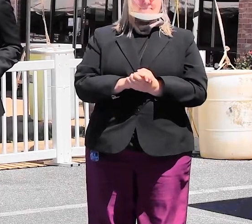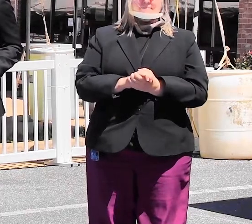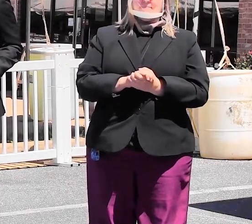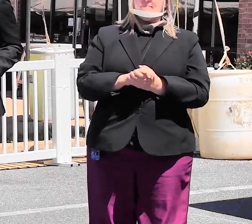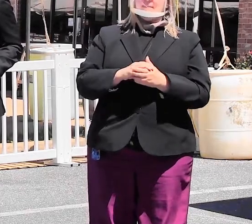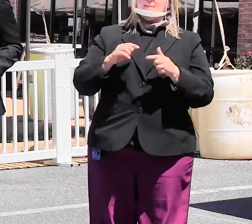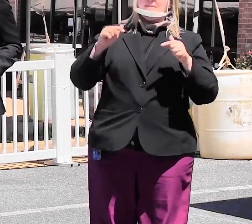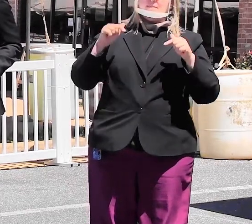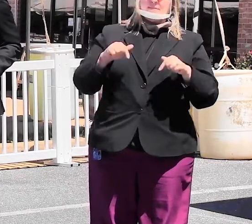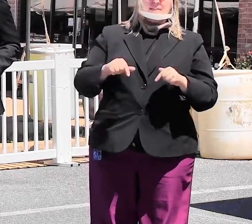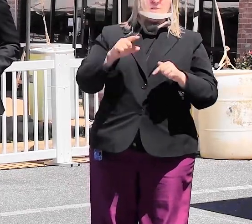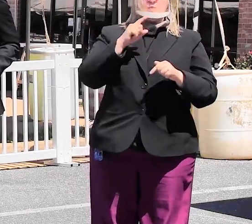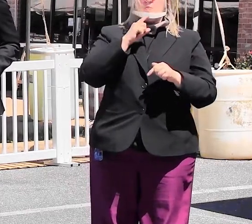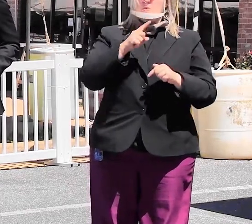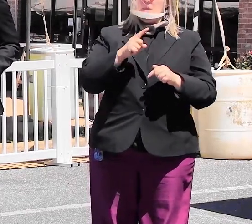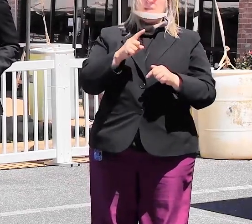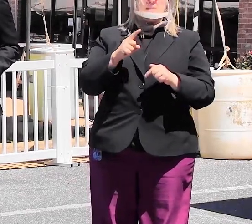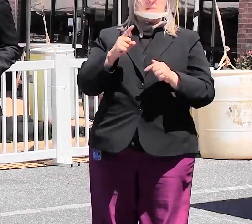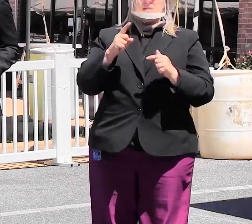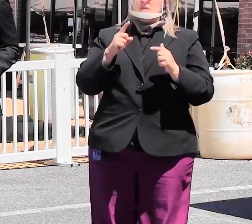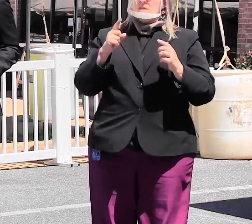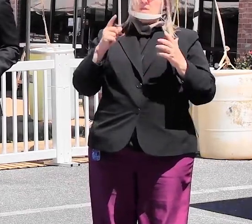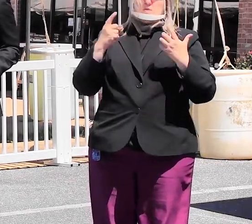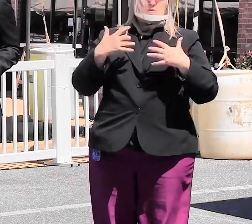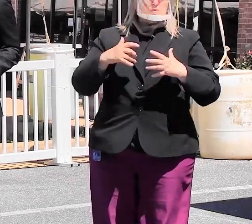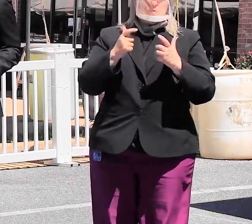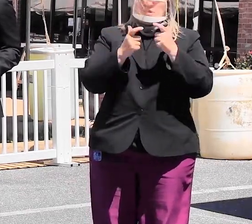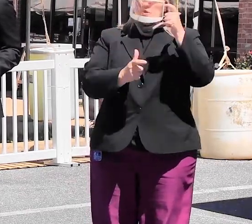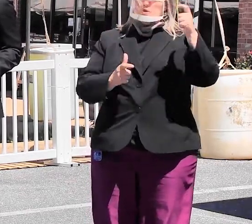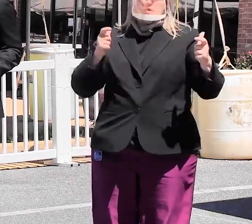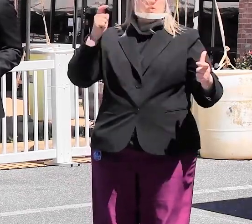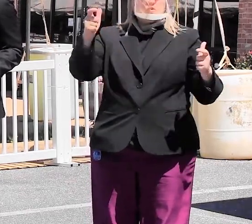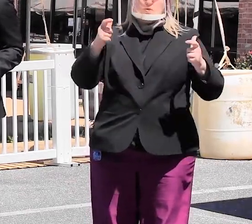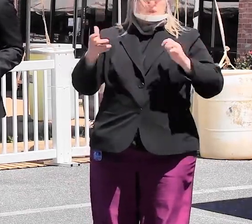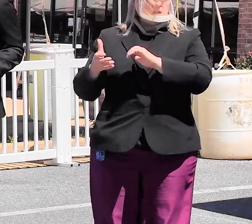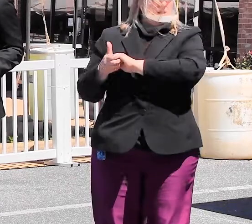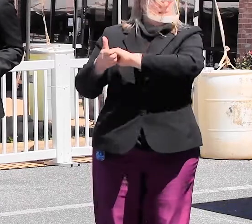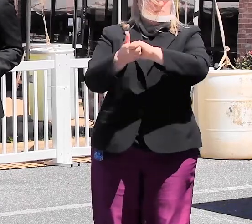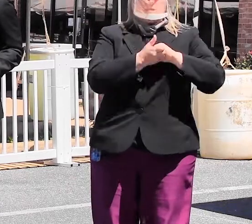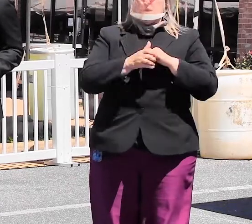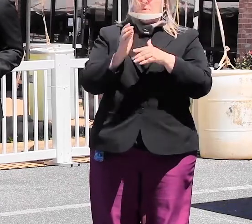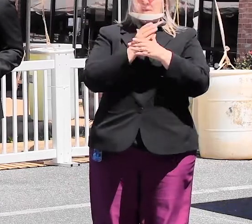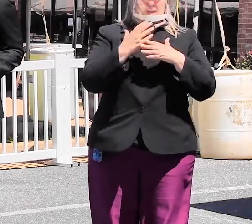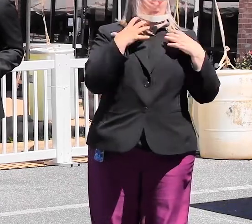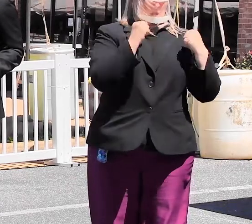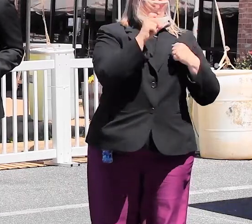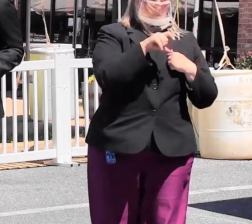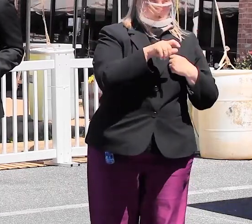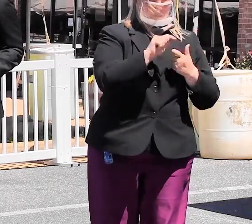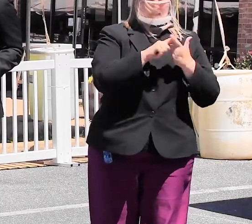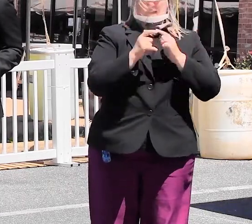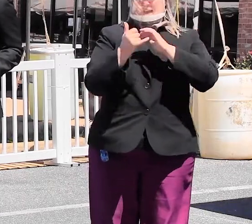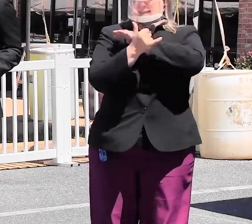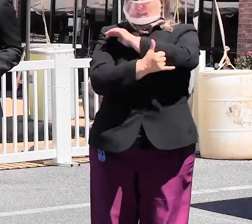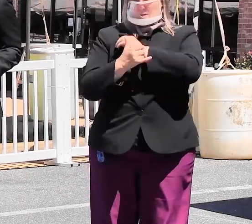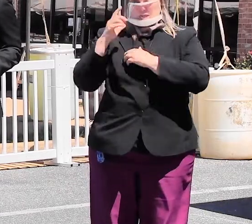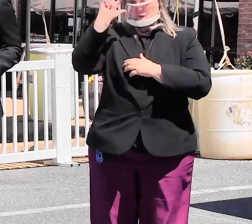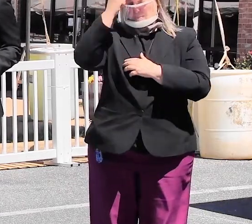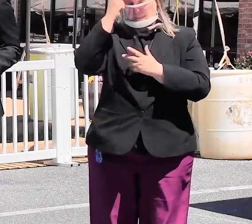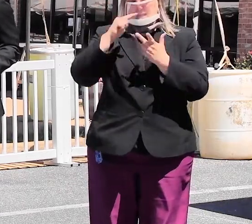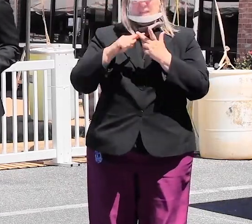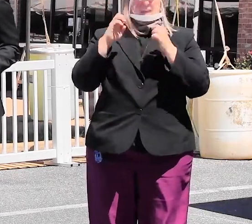This was a monumental collaboration between the health department, county government, our